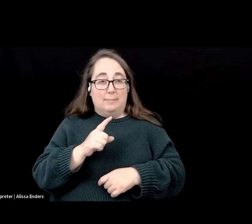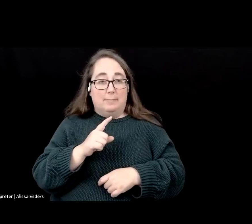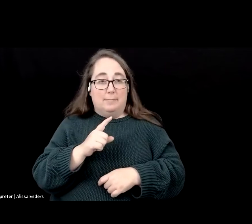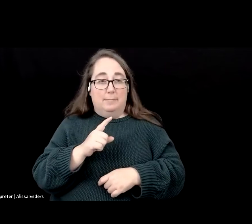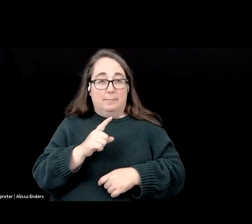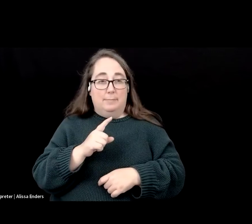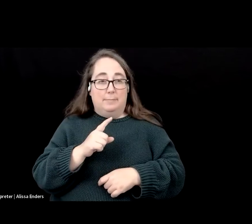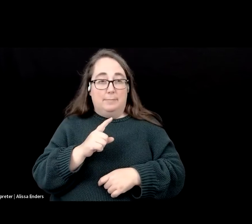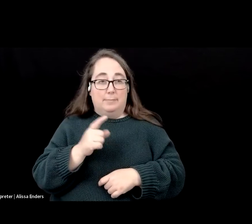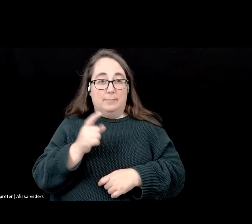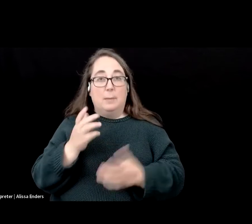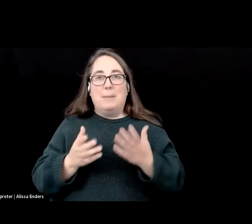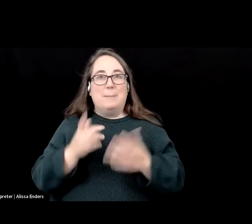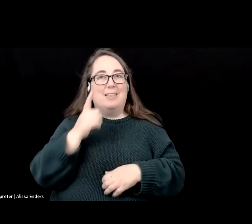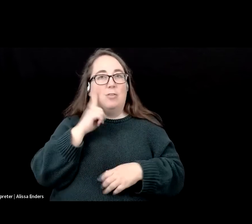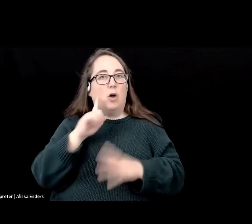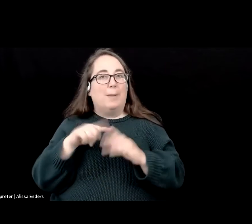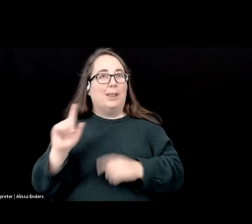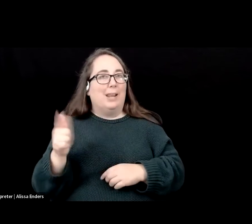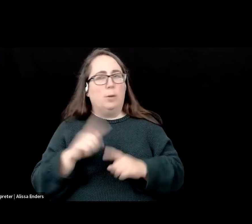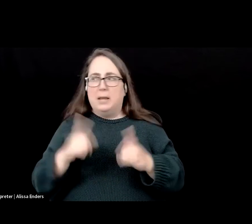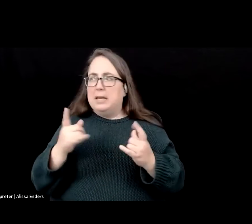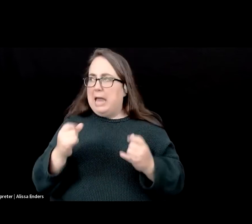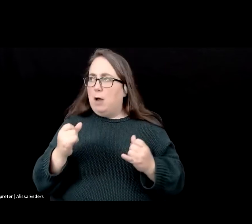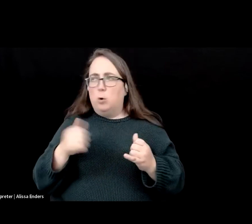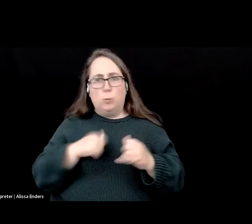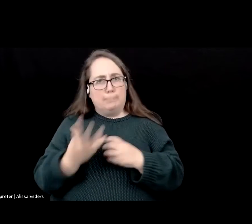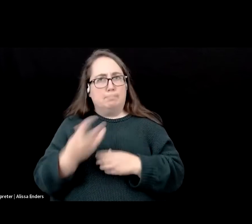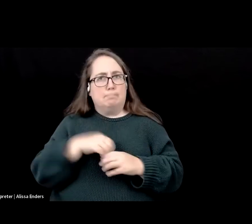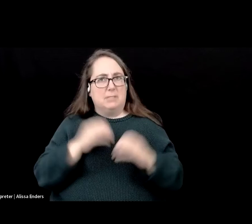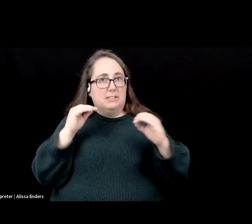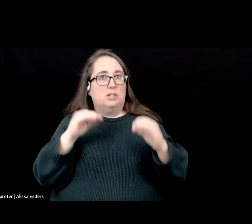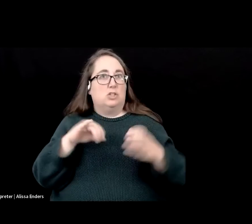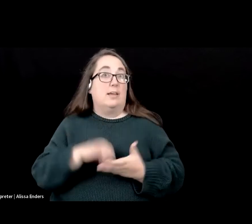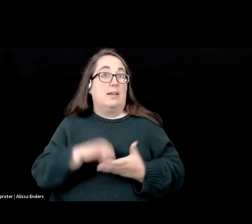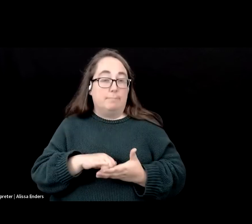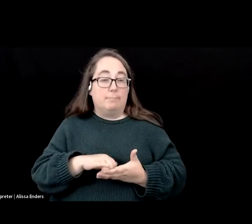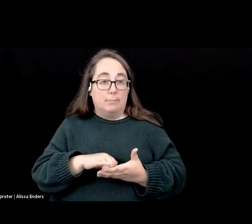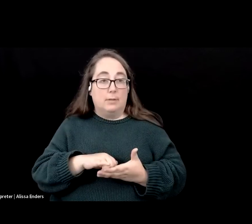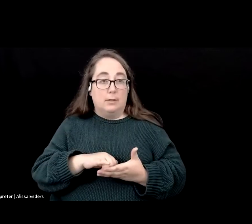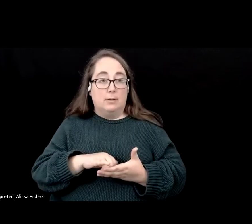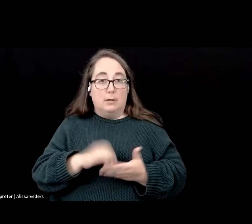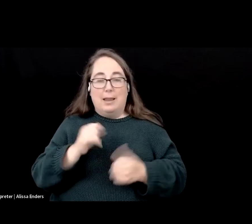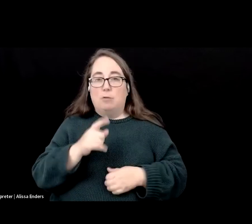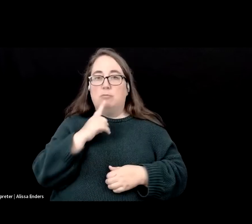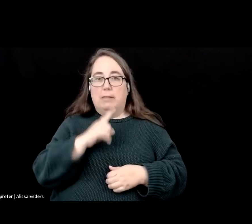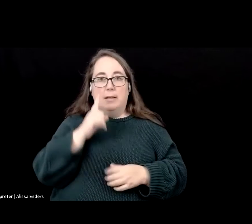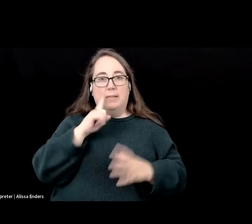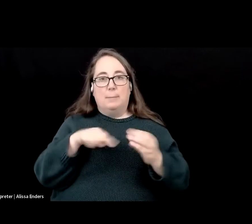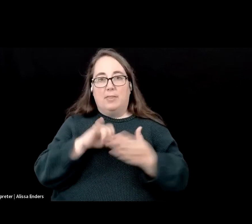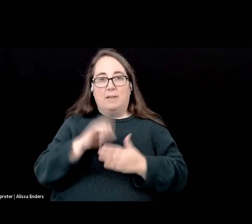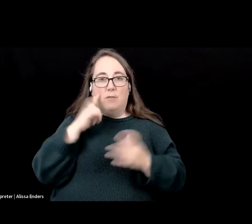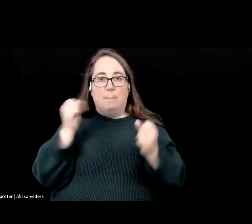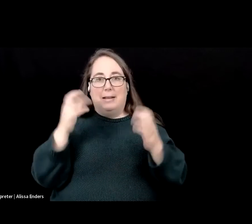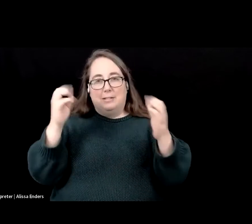was once an afterthought, and now I think for a variety of reasons is now at the forefront of many teachers